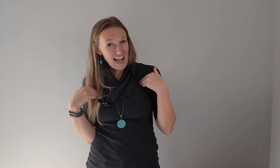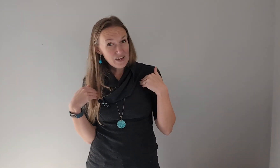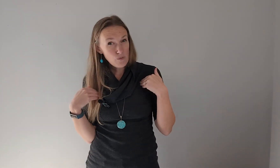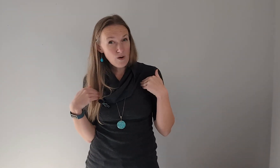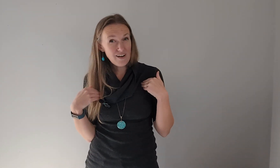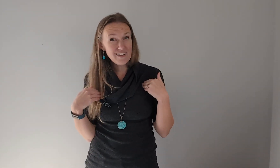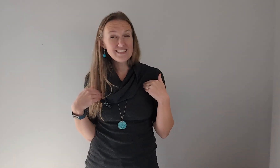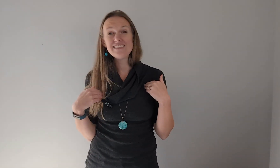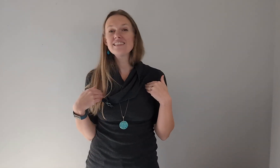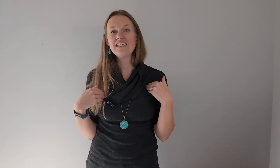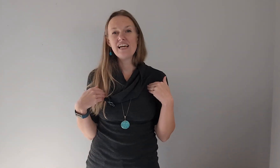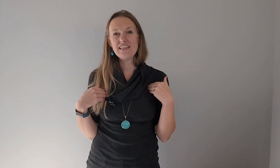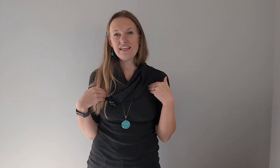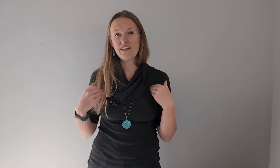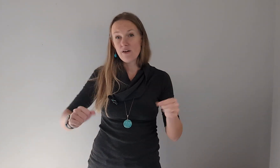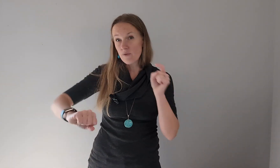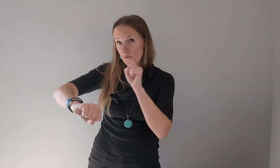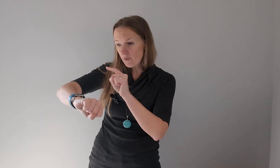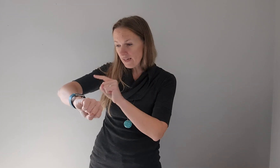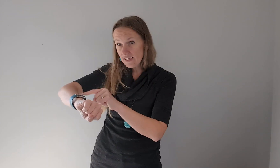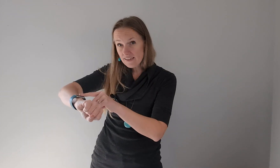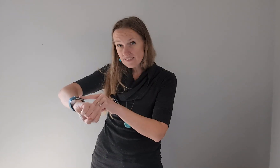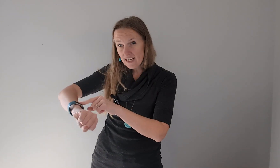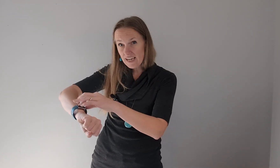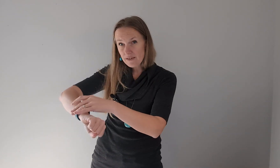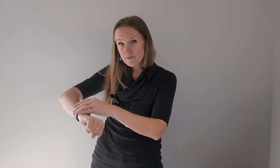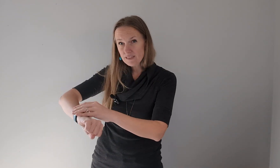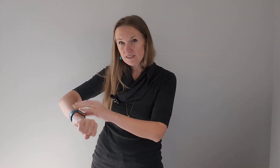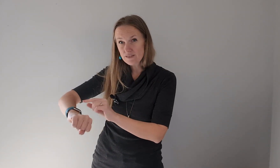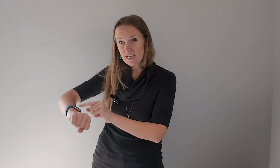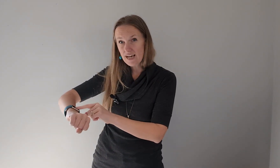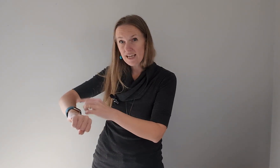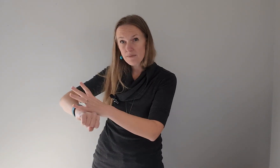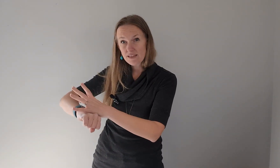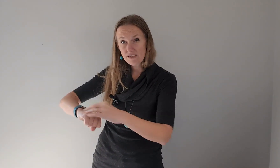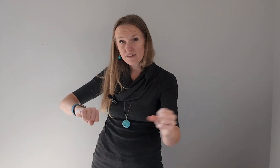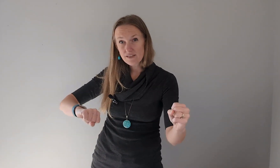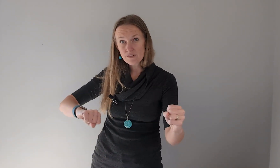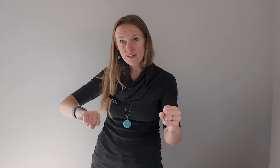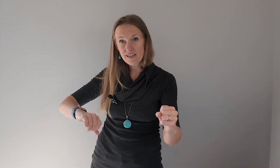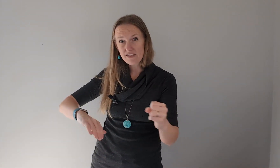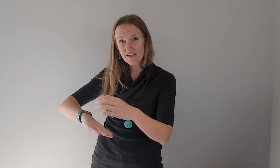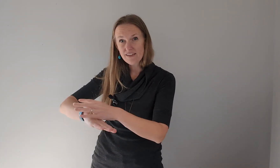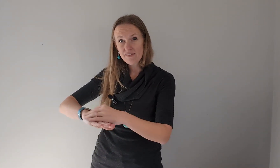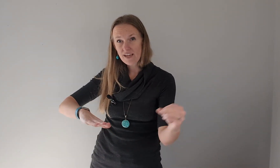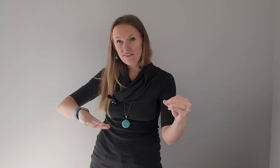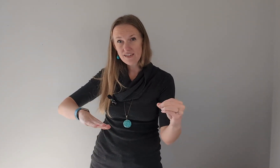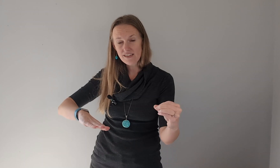I was, and then running out of time. So time, and then you're running out of it. Okay, running out of